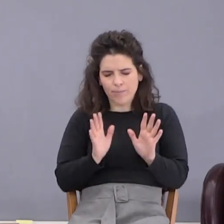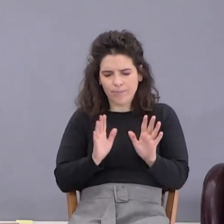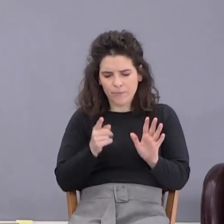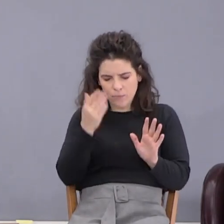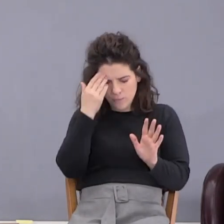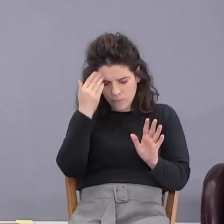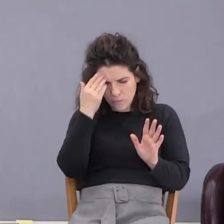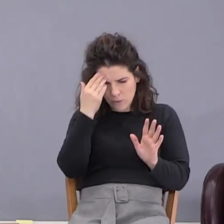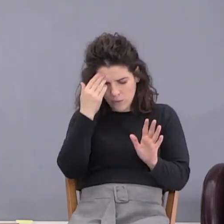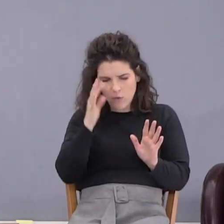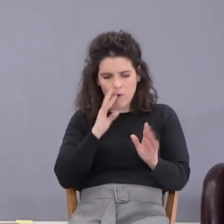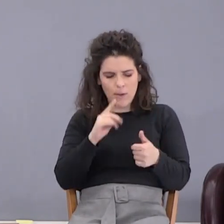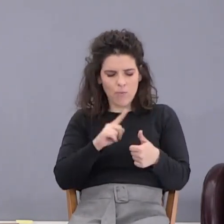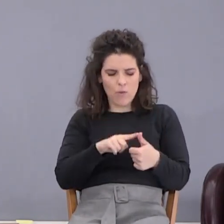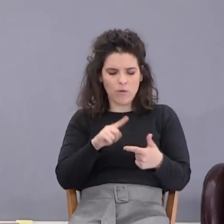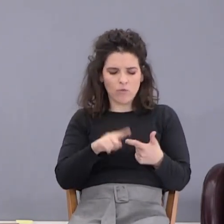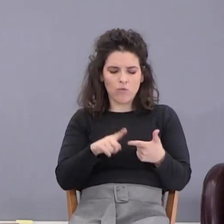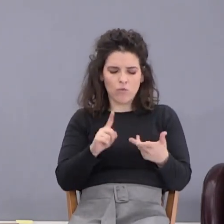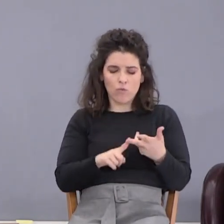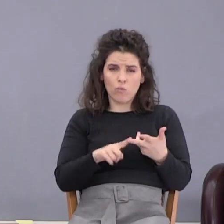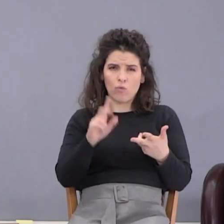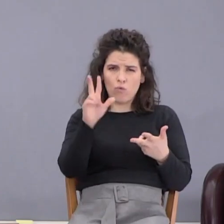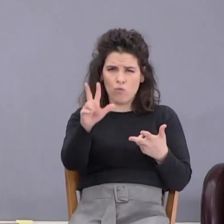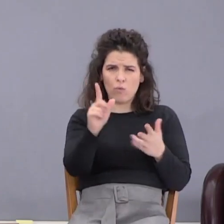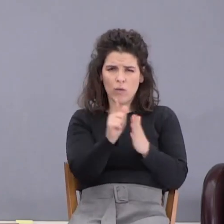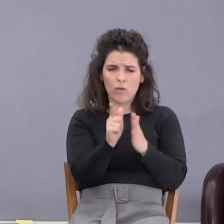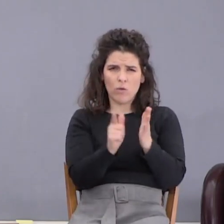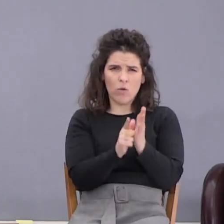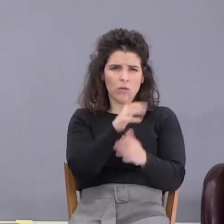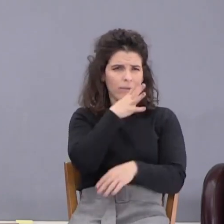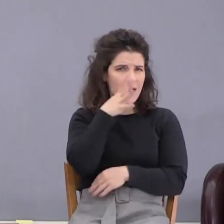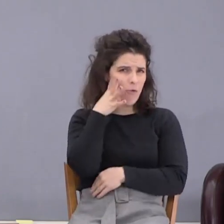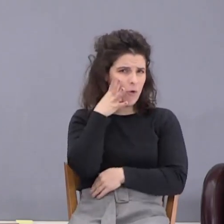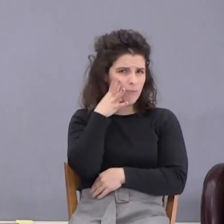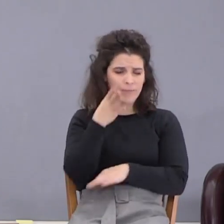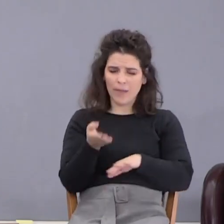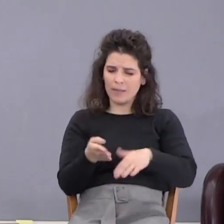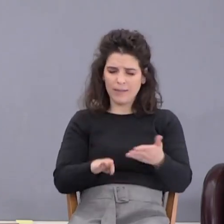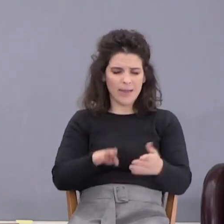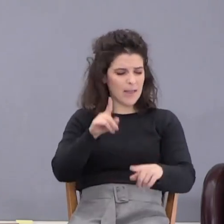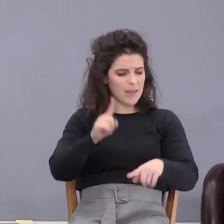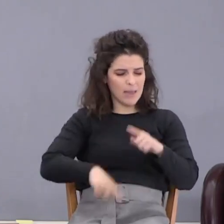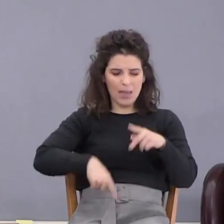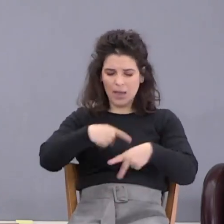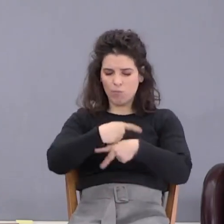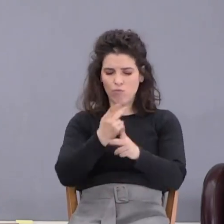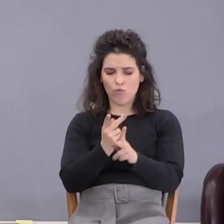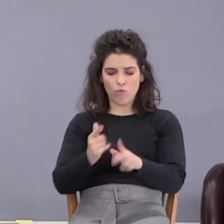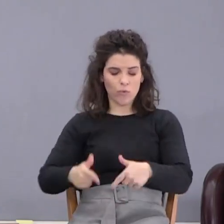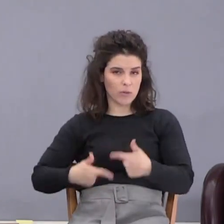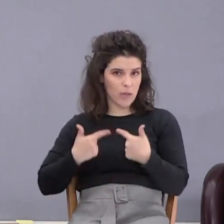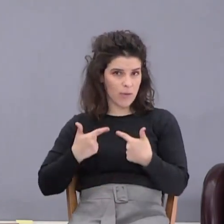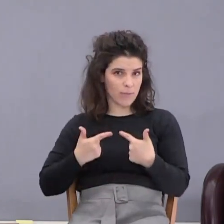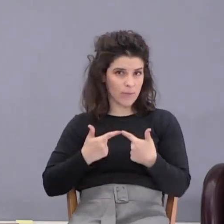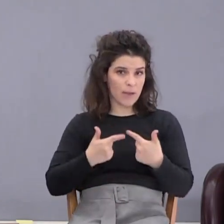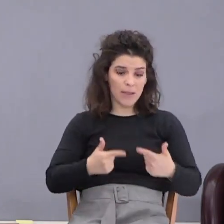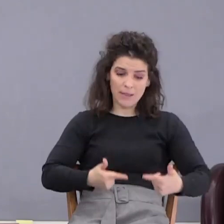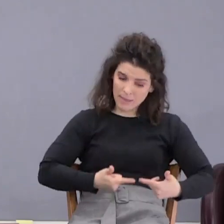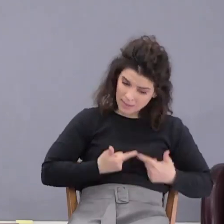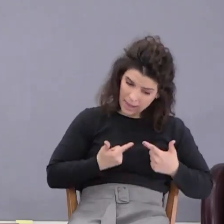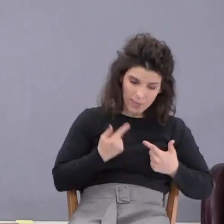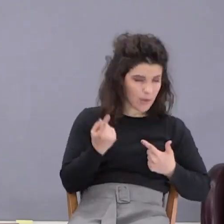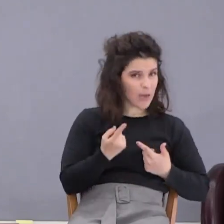three laws of agriculture, death can't produce life. Life can